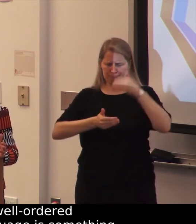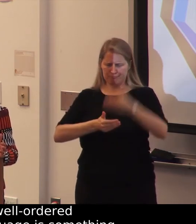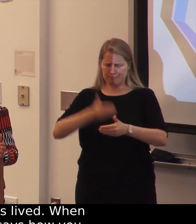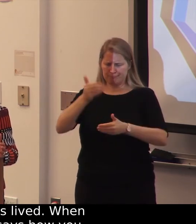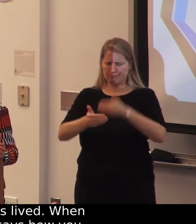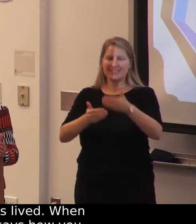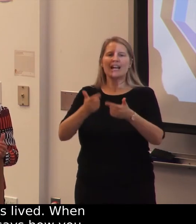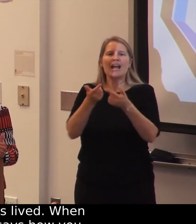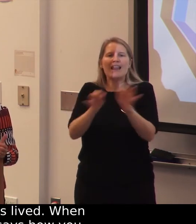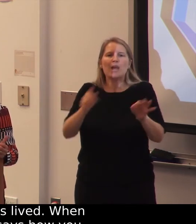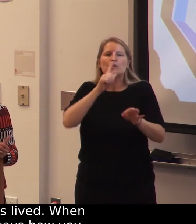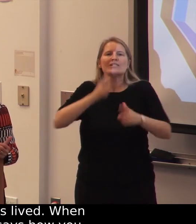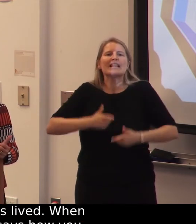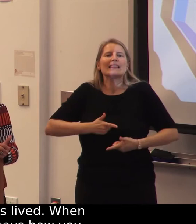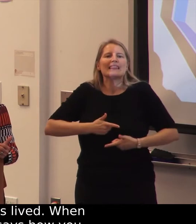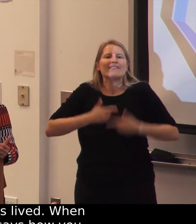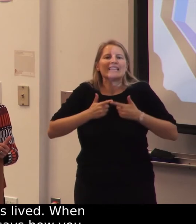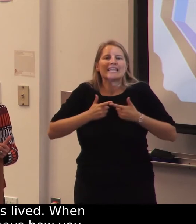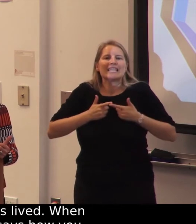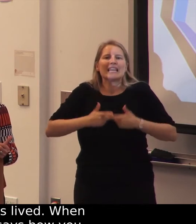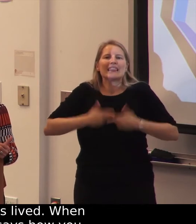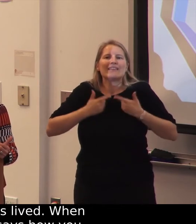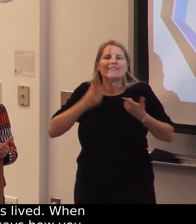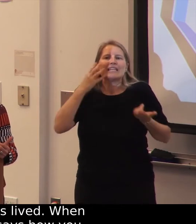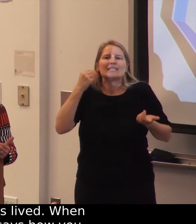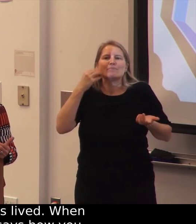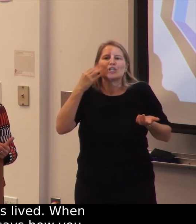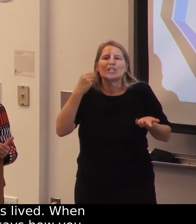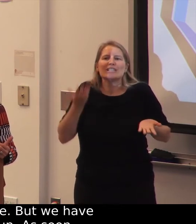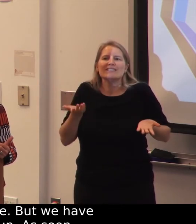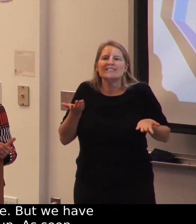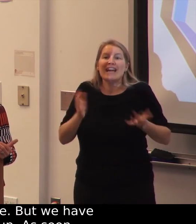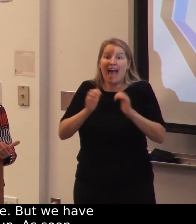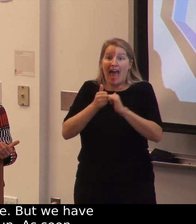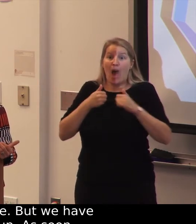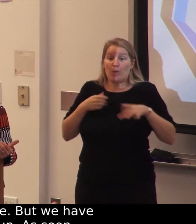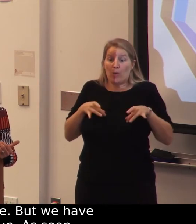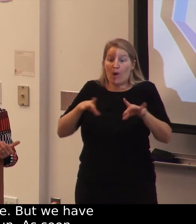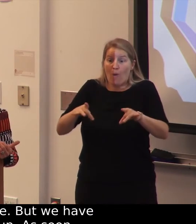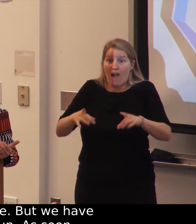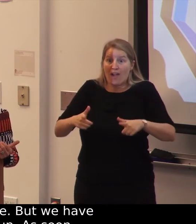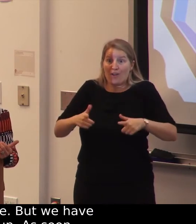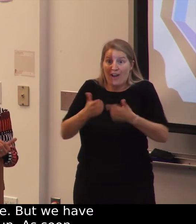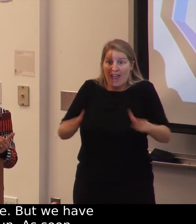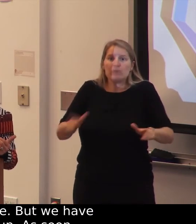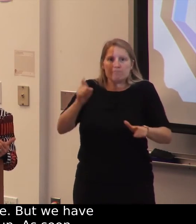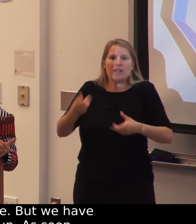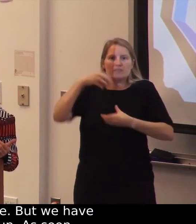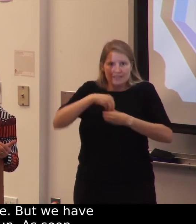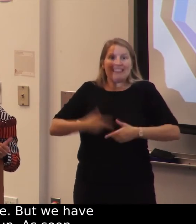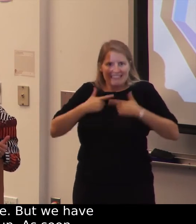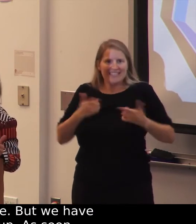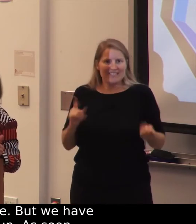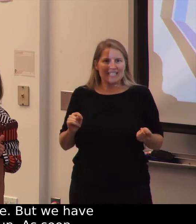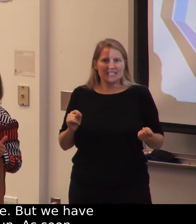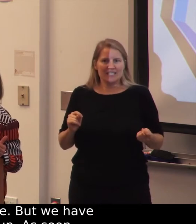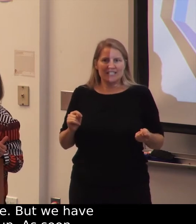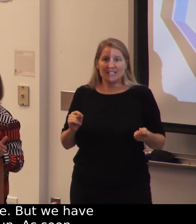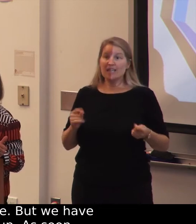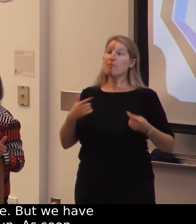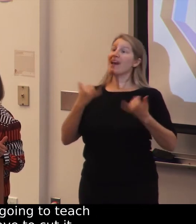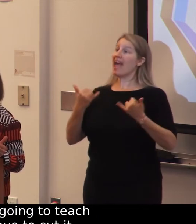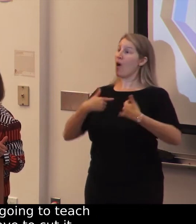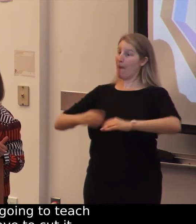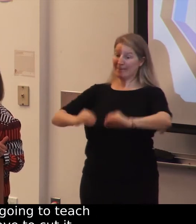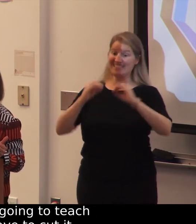live. Language is lived, right? When someone says, how do you acquire language? You live language, right? But we have to cut it up. As soon as you